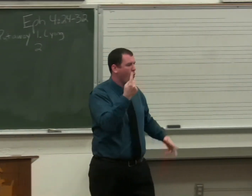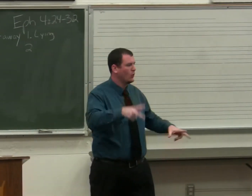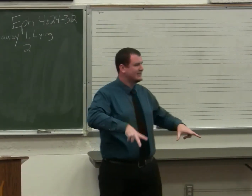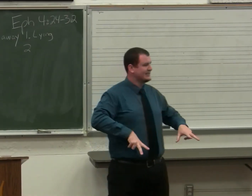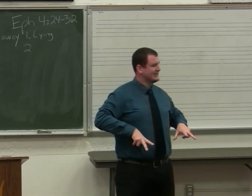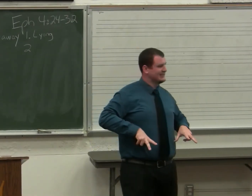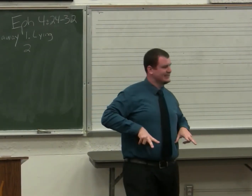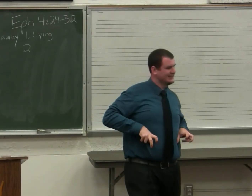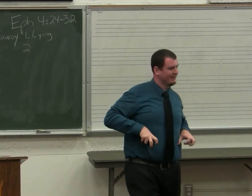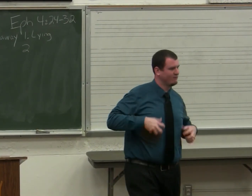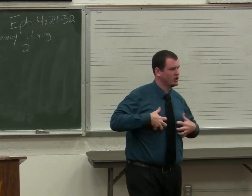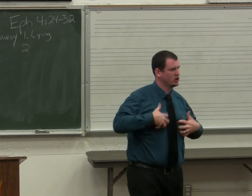angry.